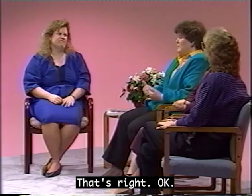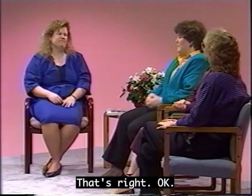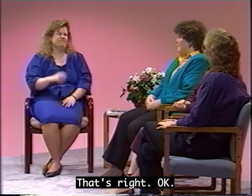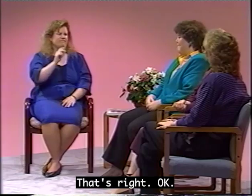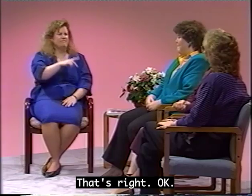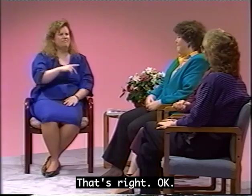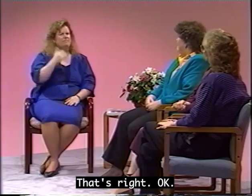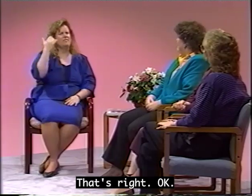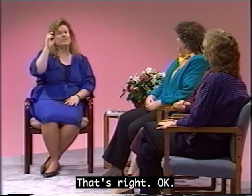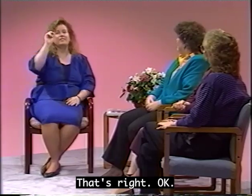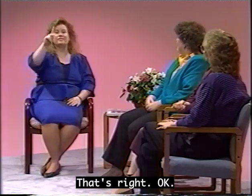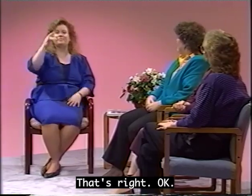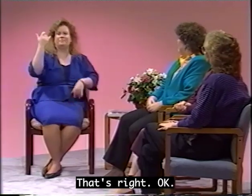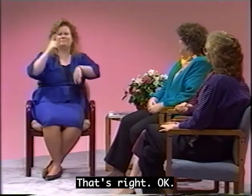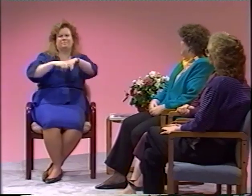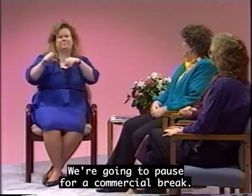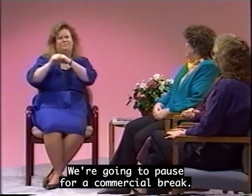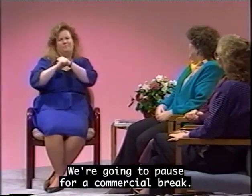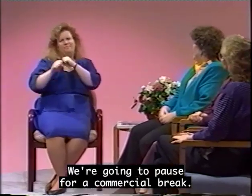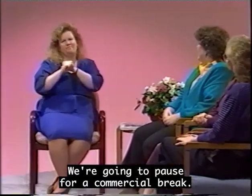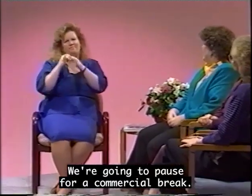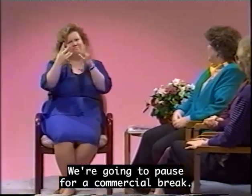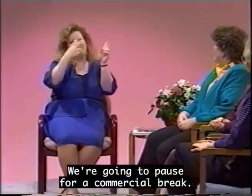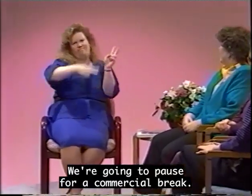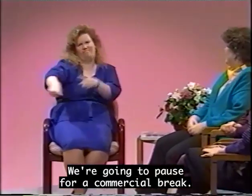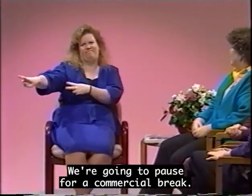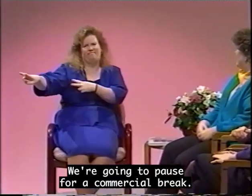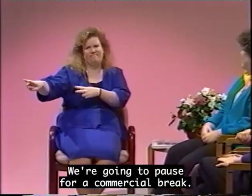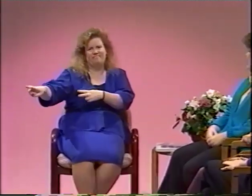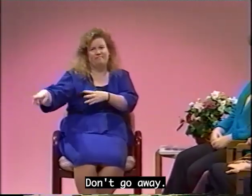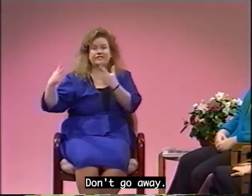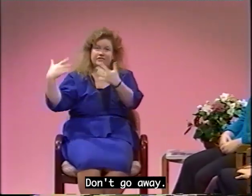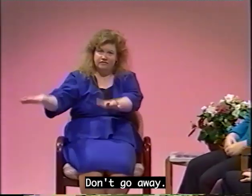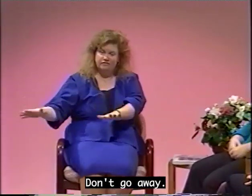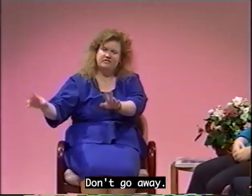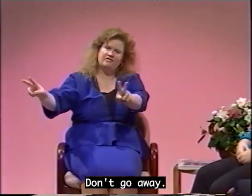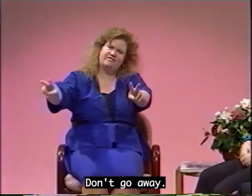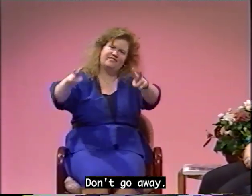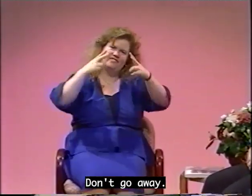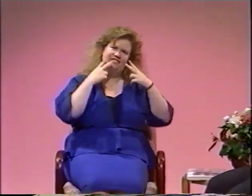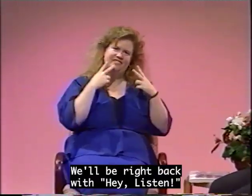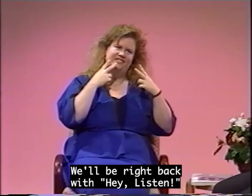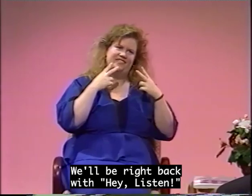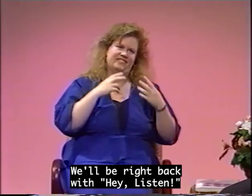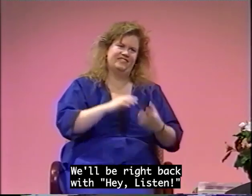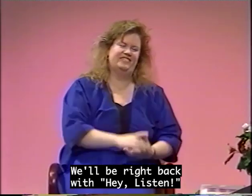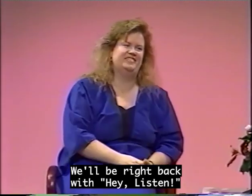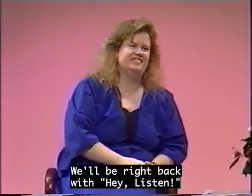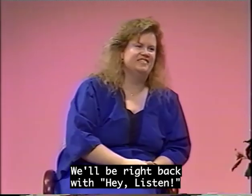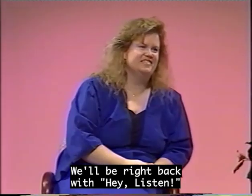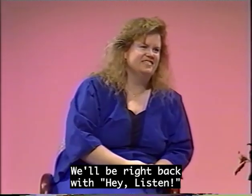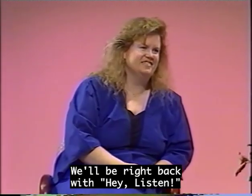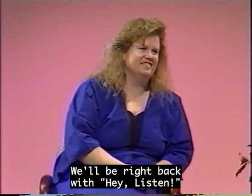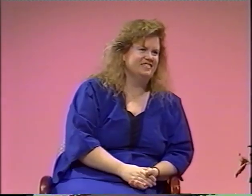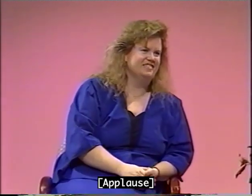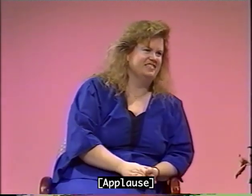right. Okay, we're going to pause for a commercial break. Don't go away. We'll be right back with Hey Listen.